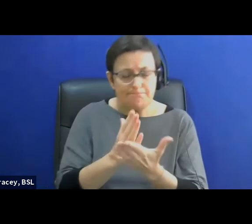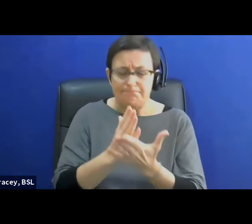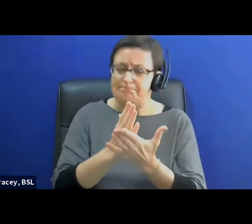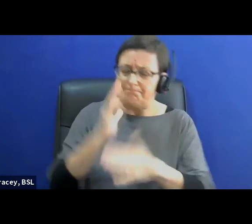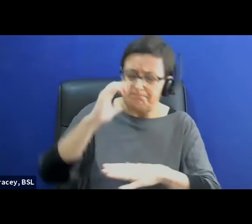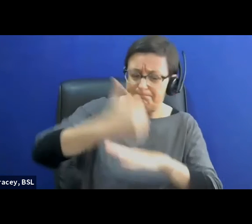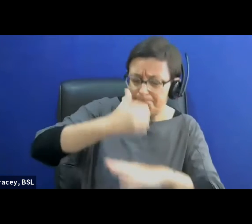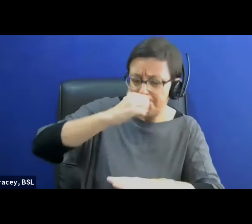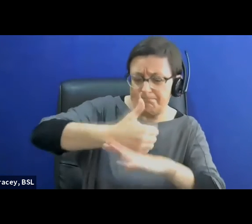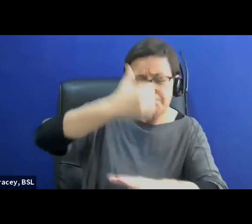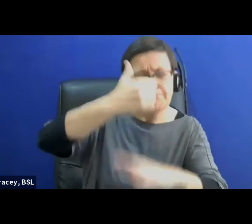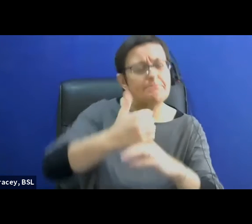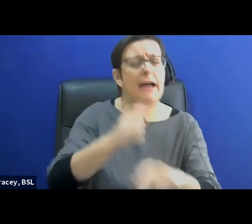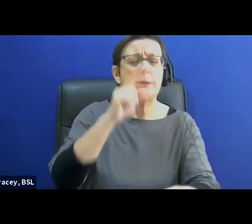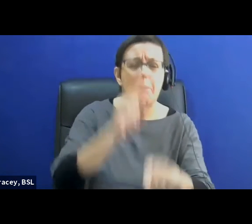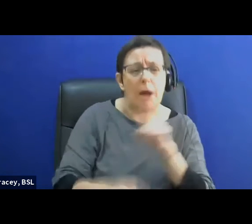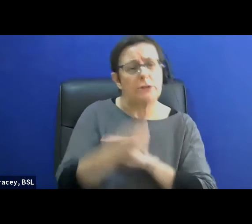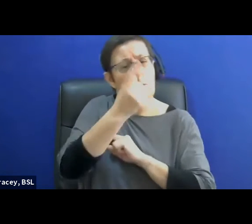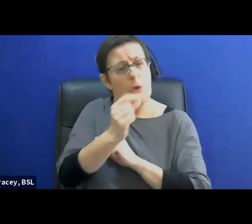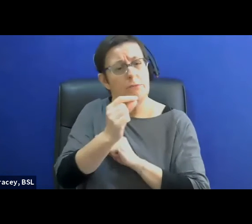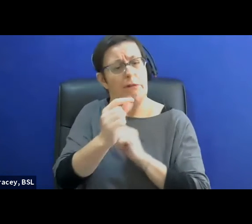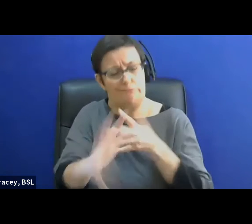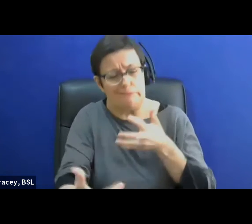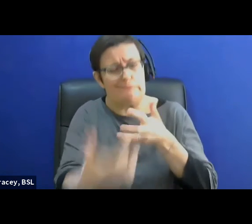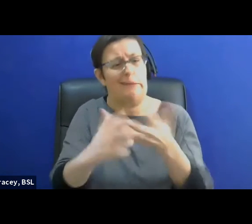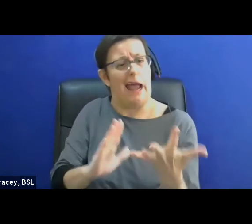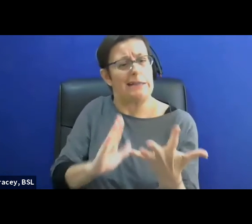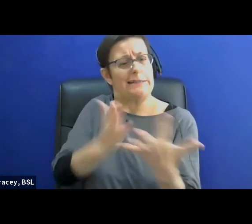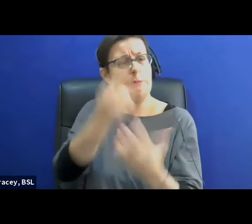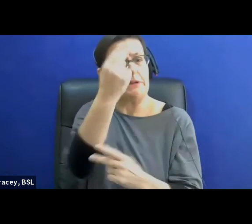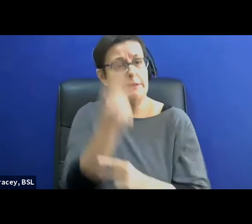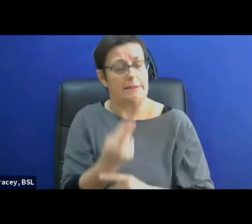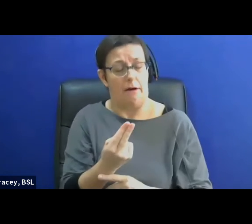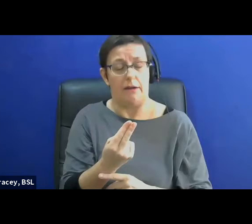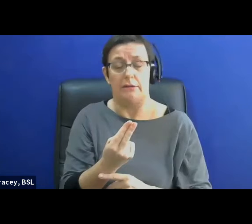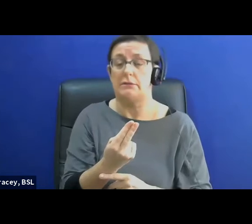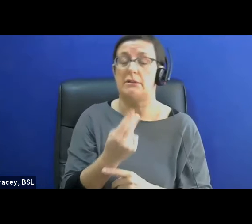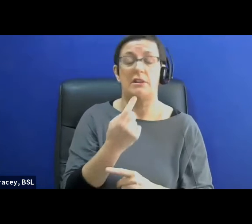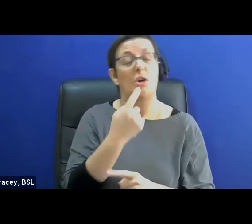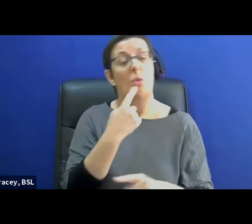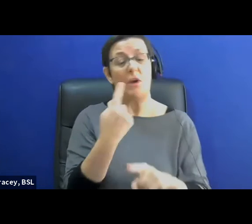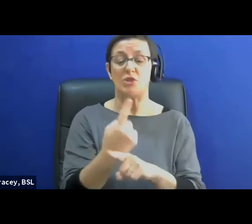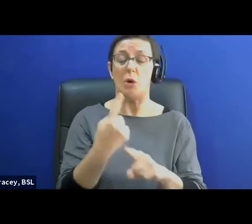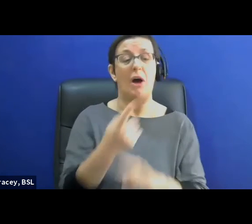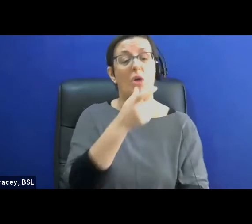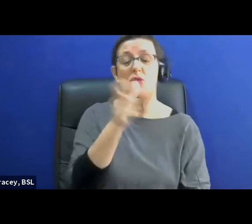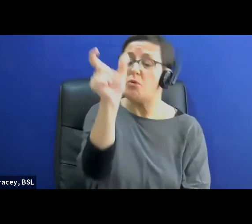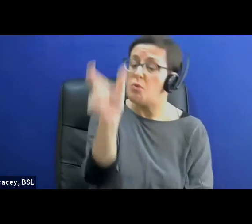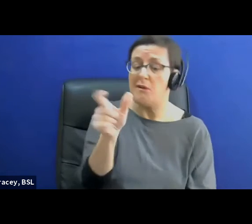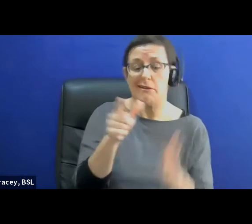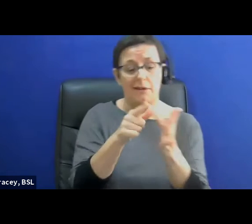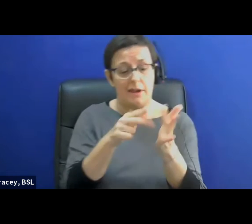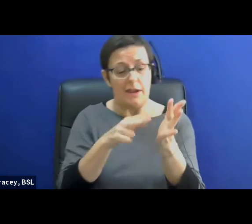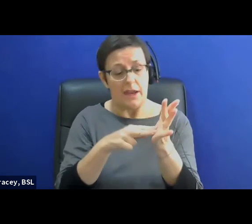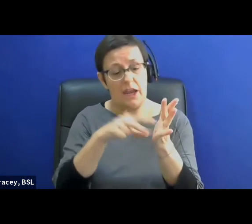can. We all talk about inclusive. It's a great word. So I thought I'll have a look into